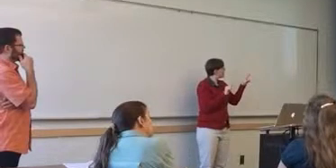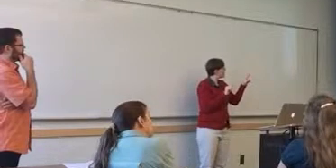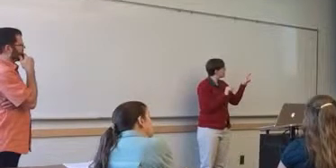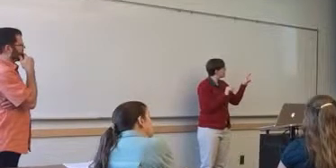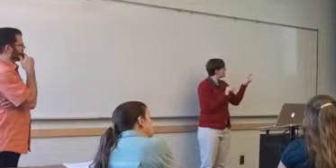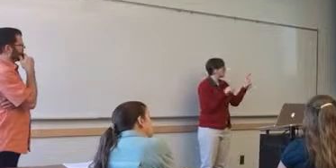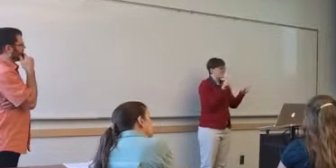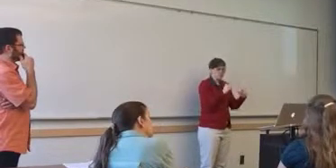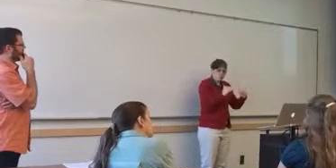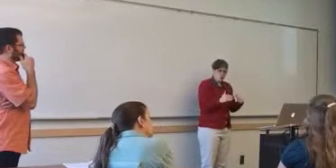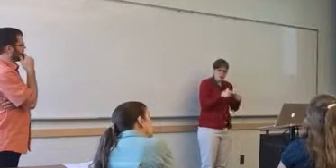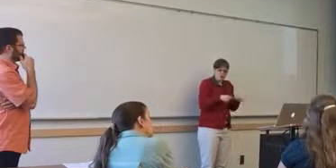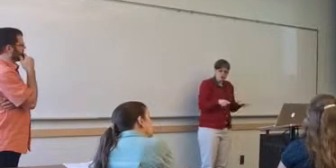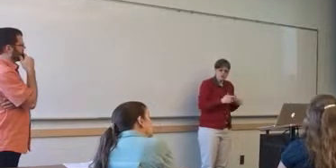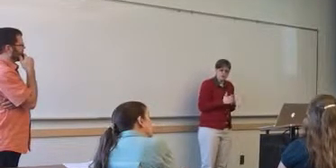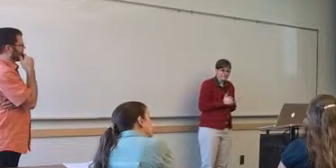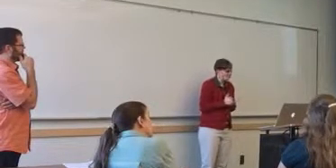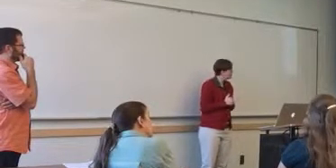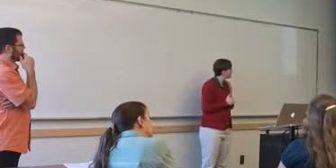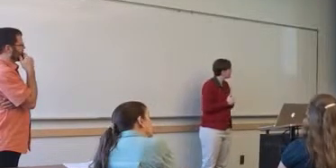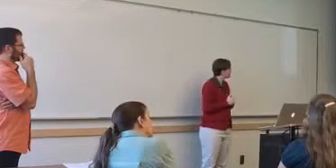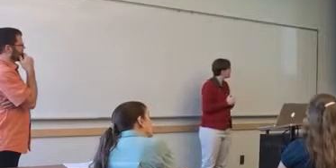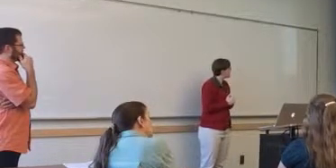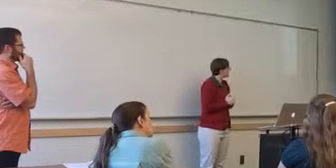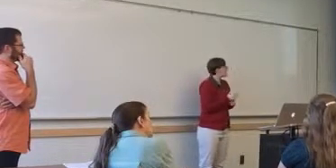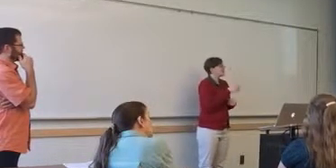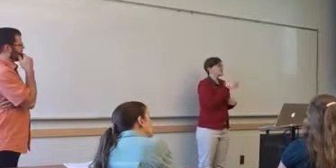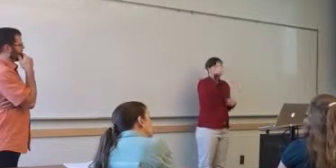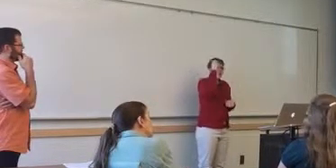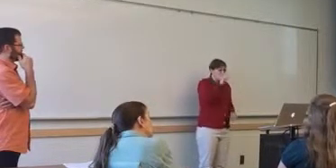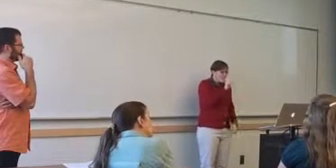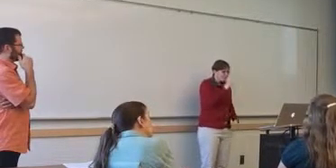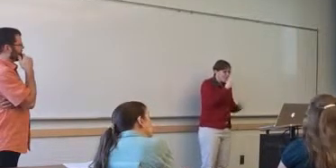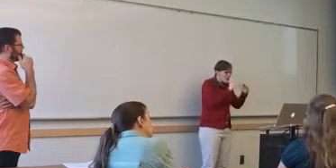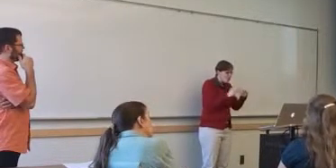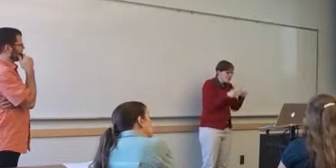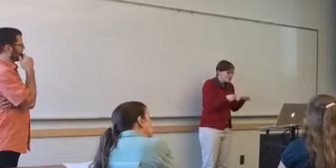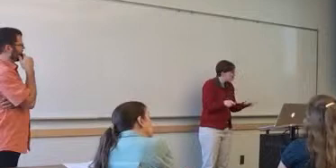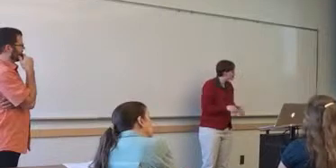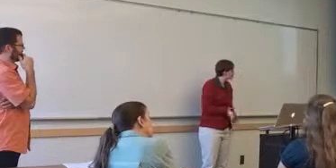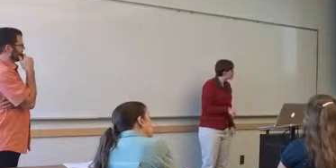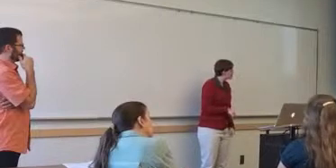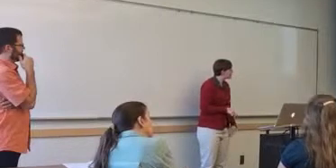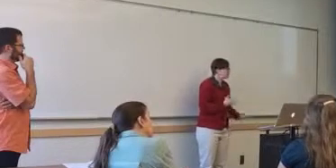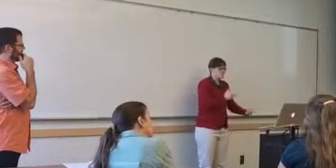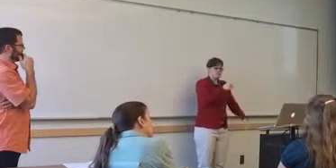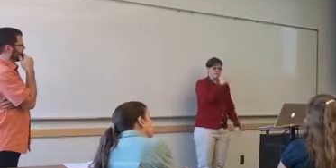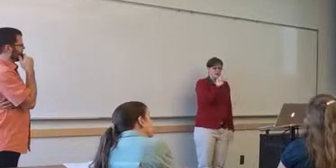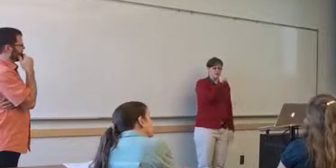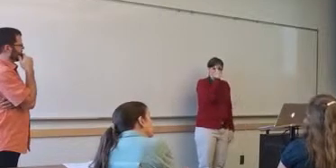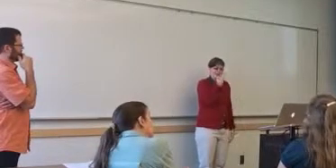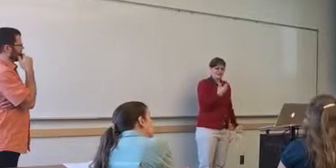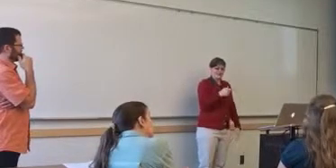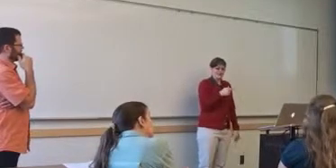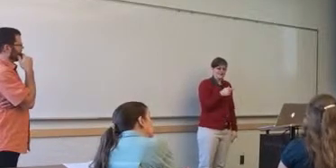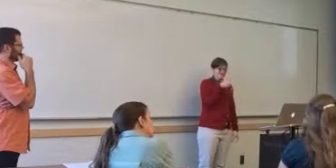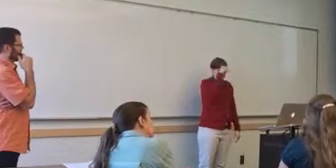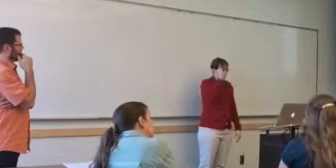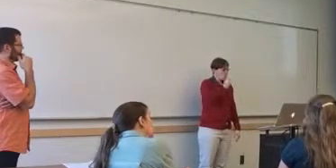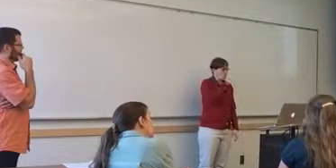would, no, no, it's not. It's a lower language. And so it's, no, it's not a lower language. You don't